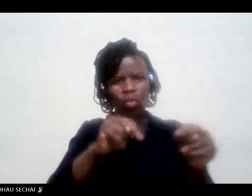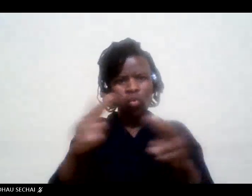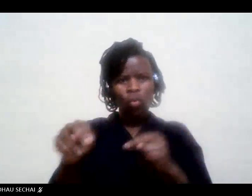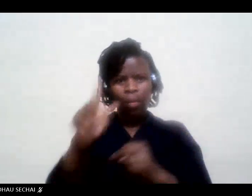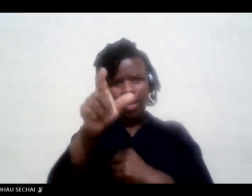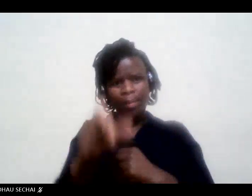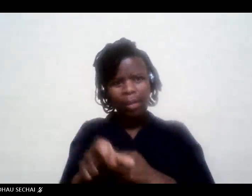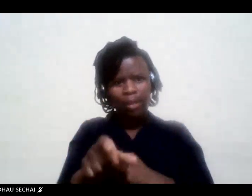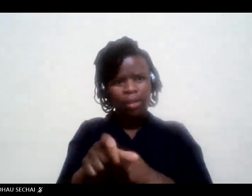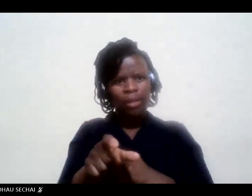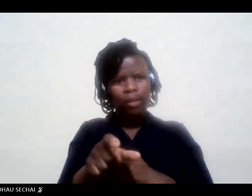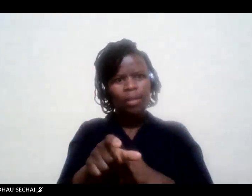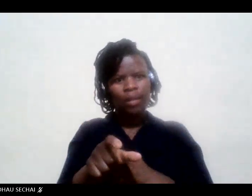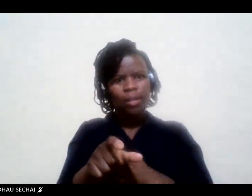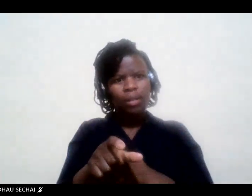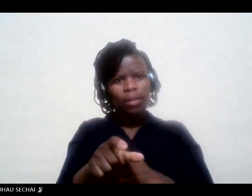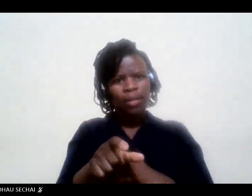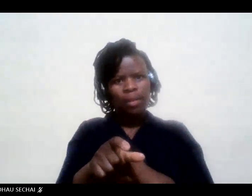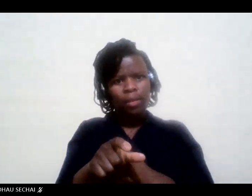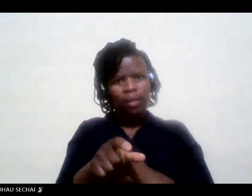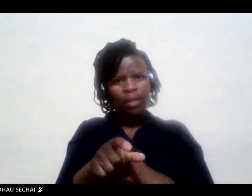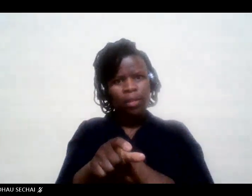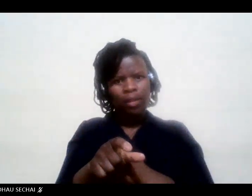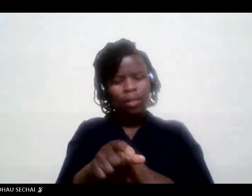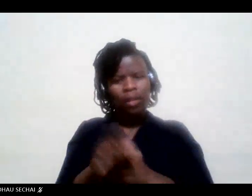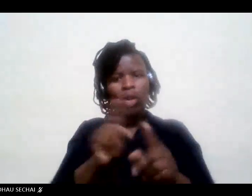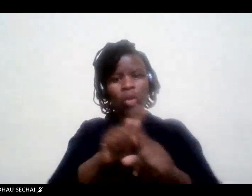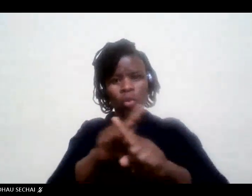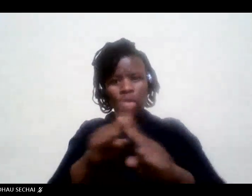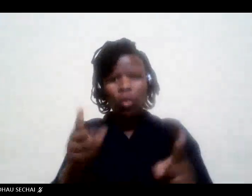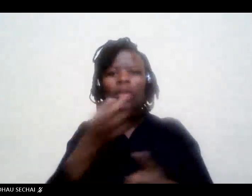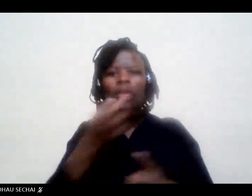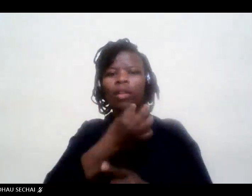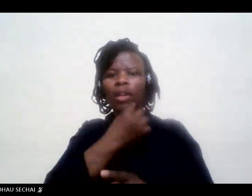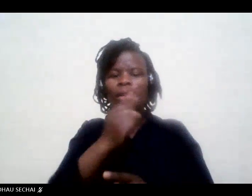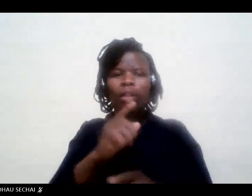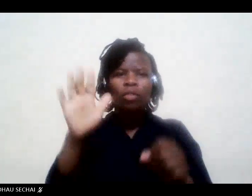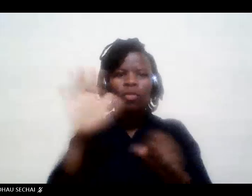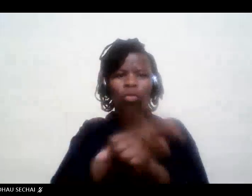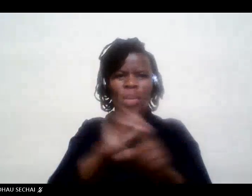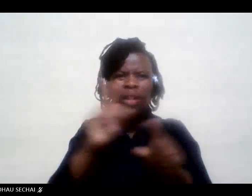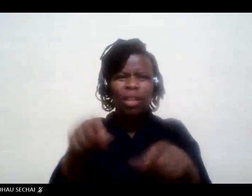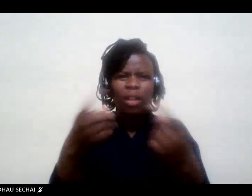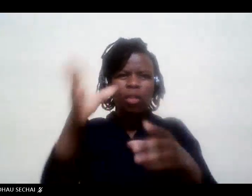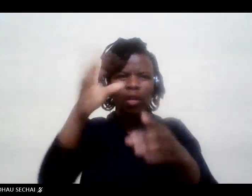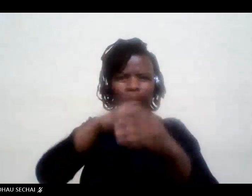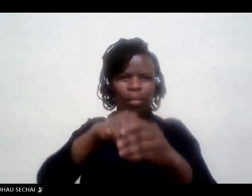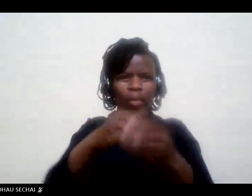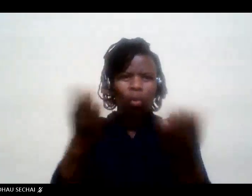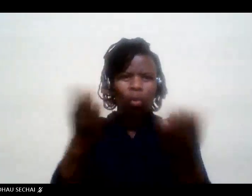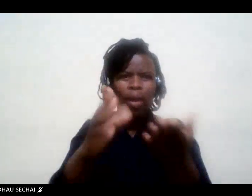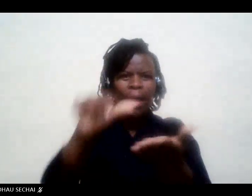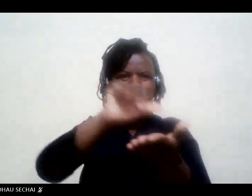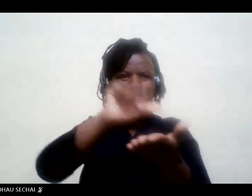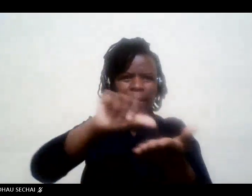it. Not that we're saying totally they shouldn't be involved in medicine, but there are other ways of being part of